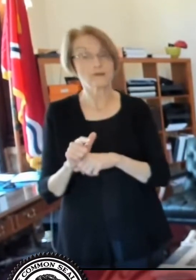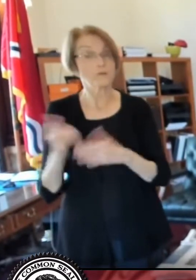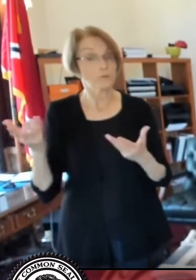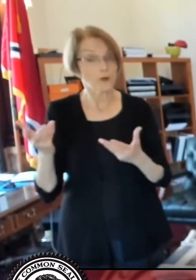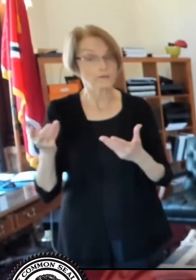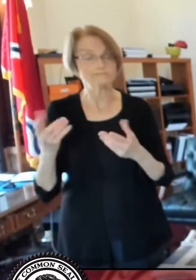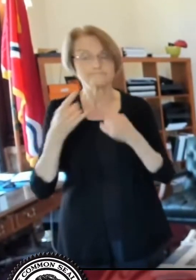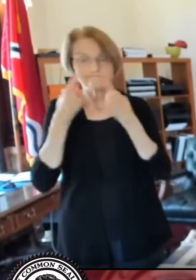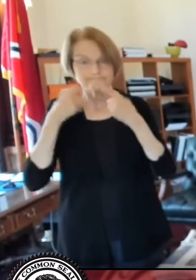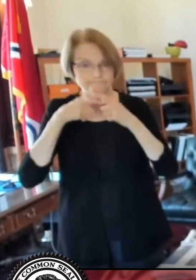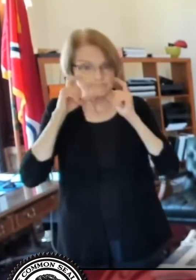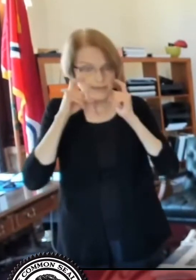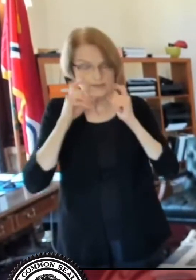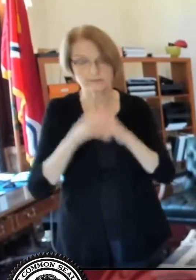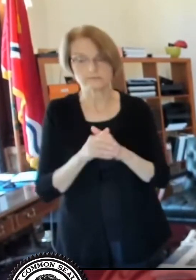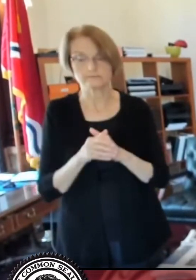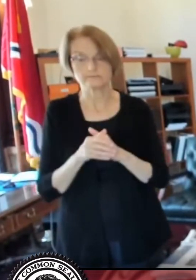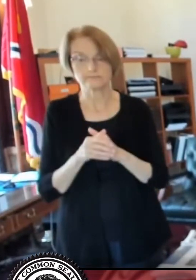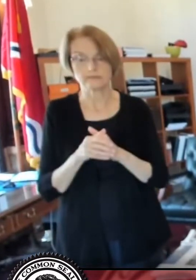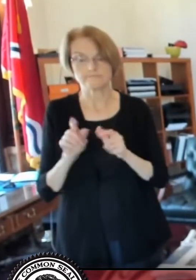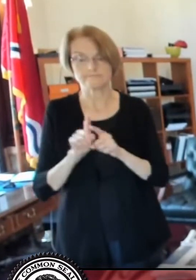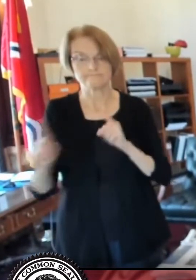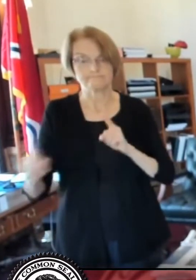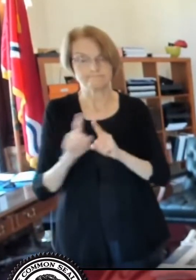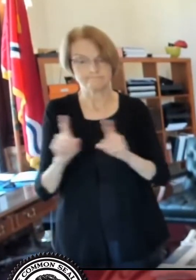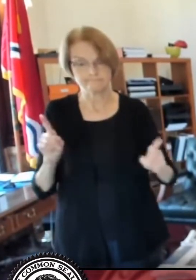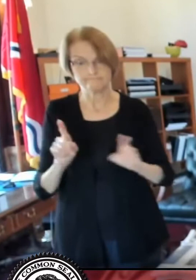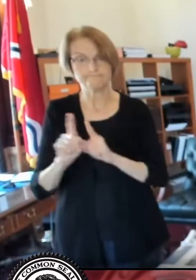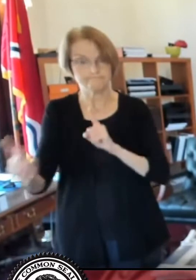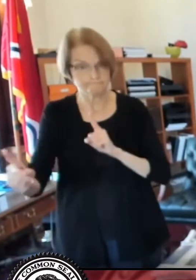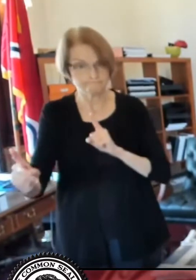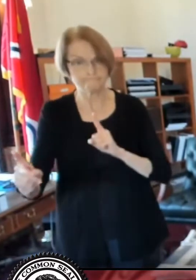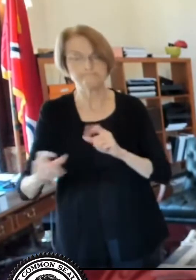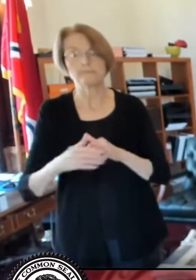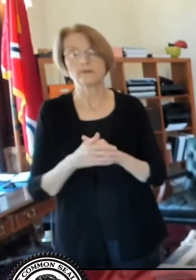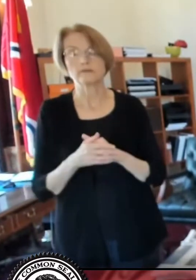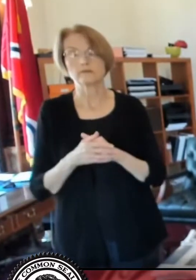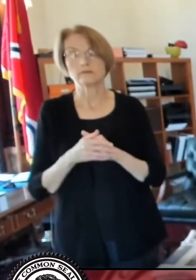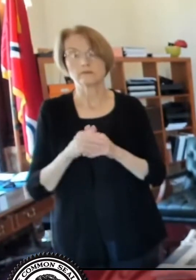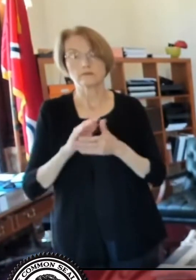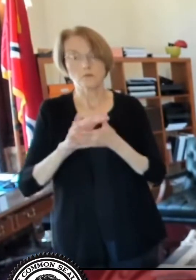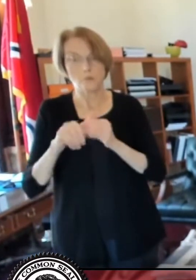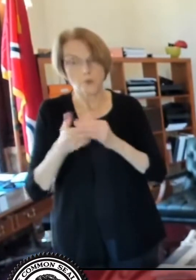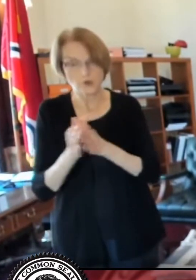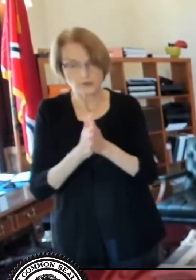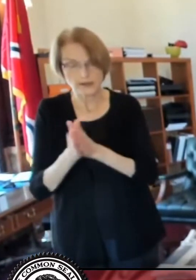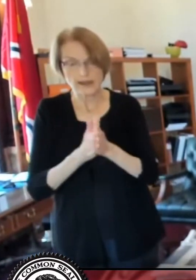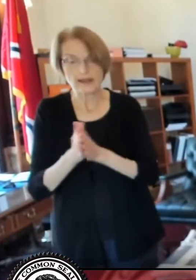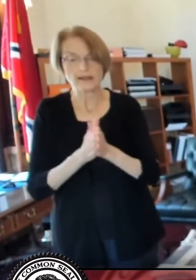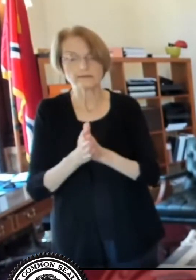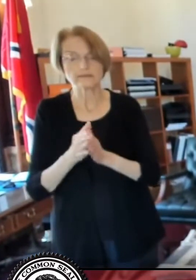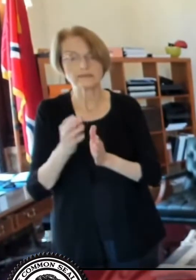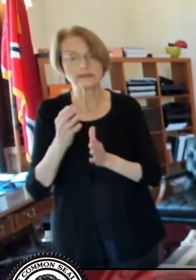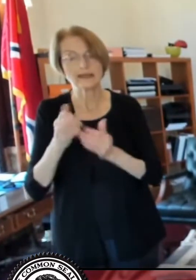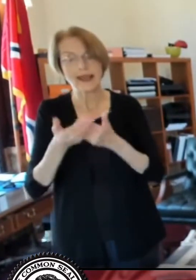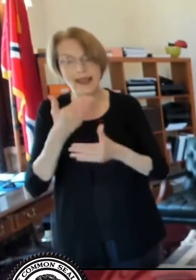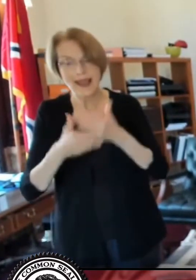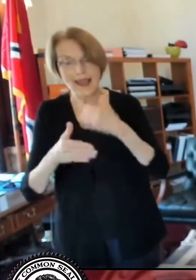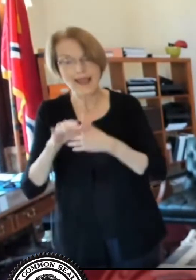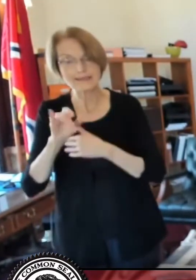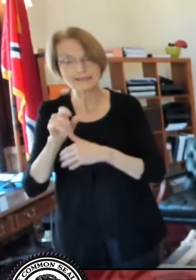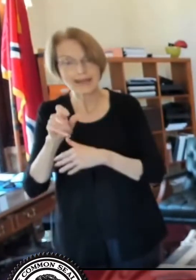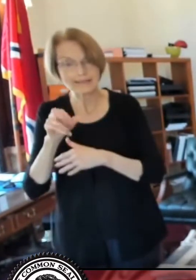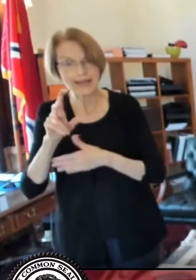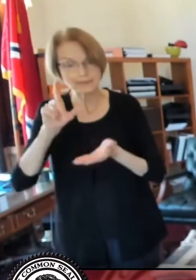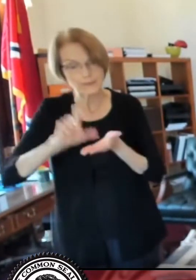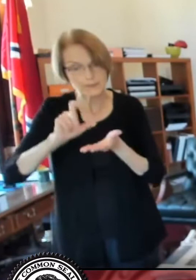mask, you've got to social distance. We recommend you wash your hands, use hand sanitizer. Bars and